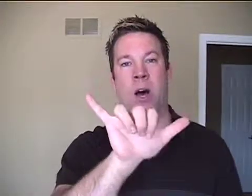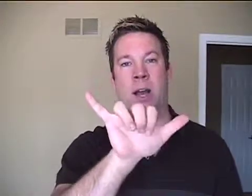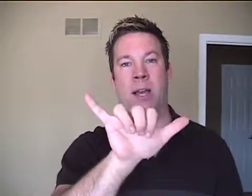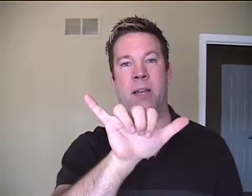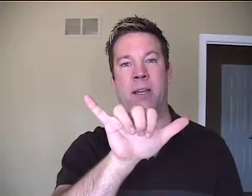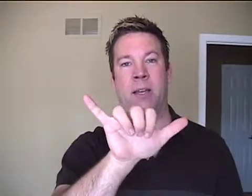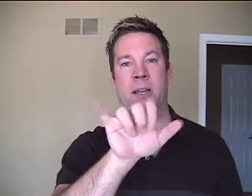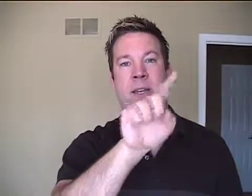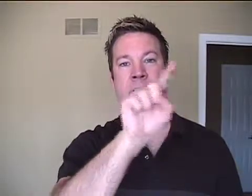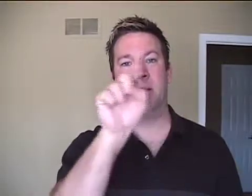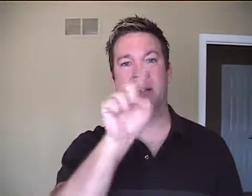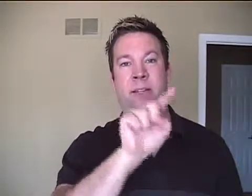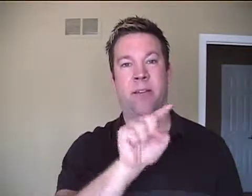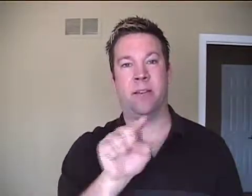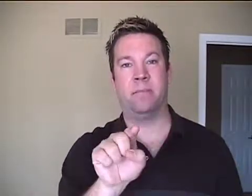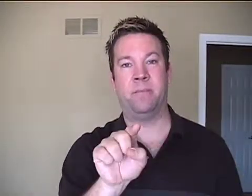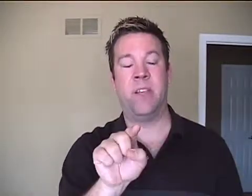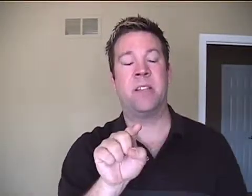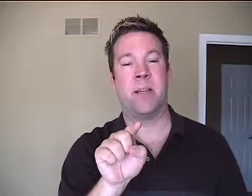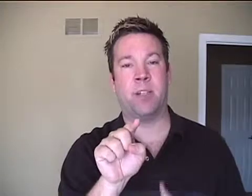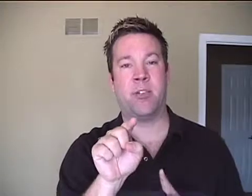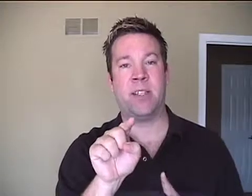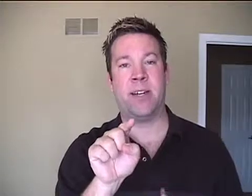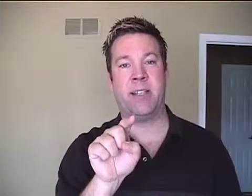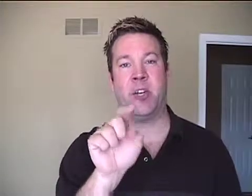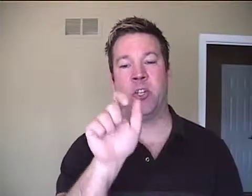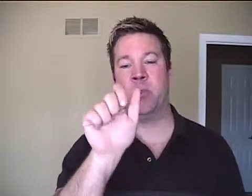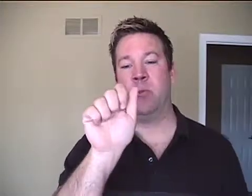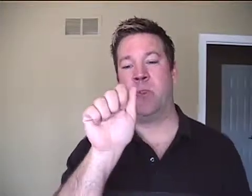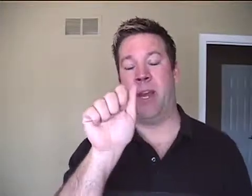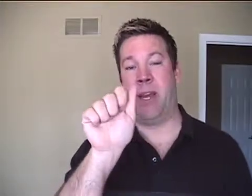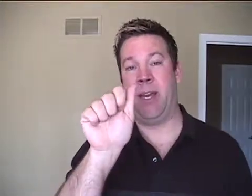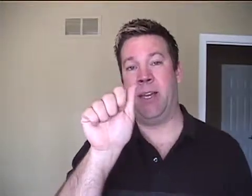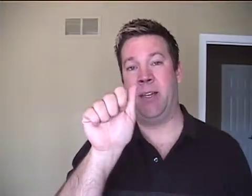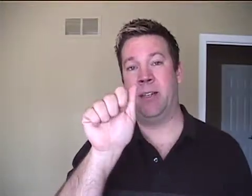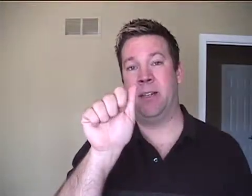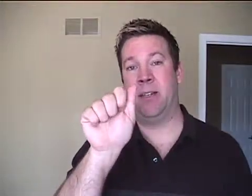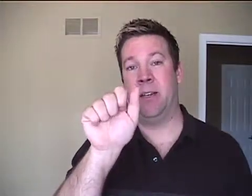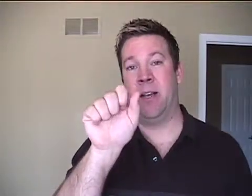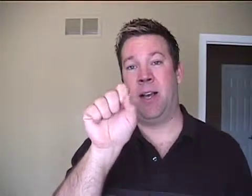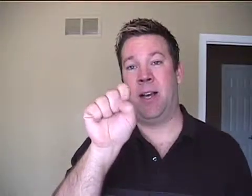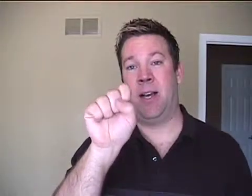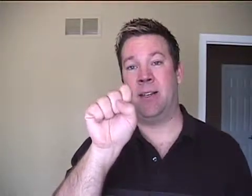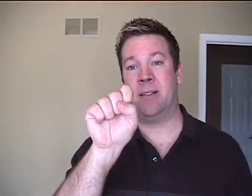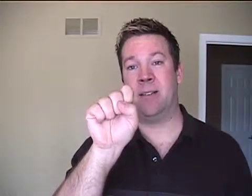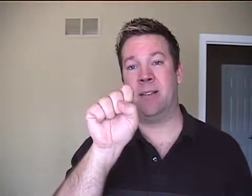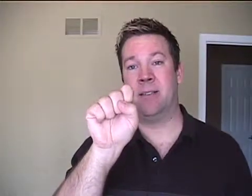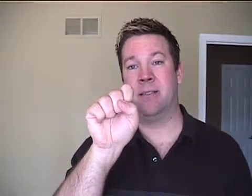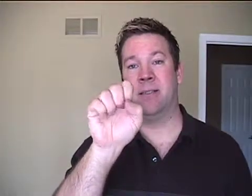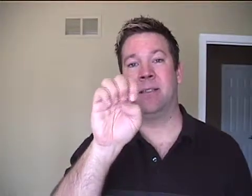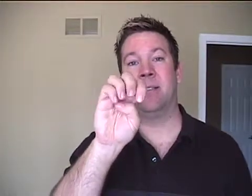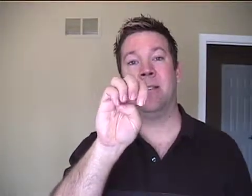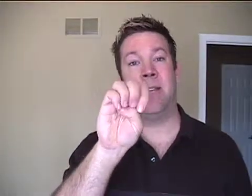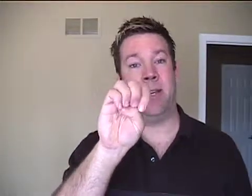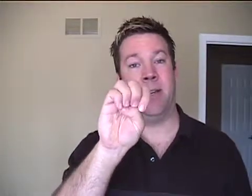Y. Z. Some of the tricks that I taught you: A. S. E.